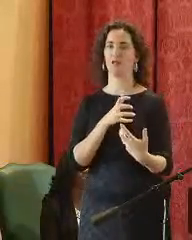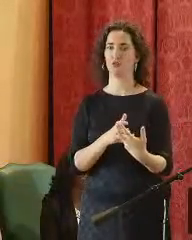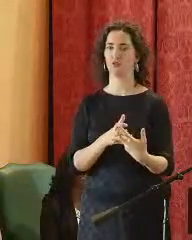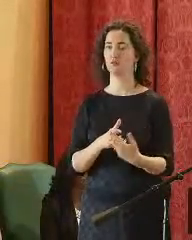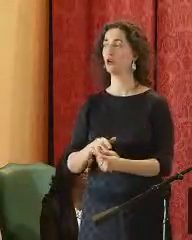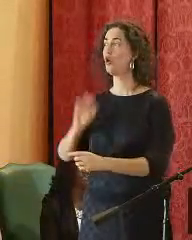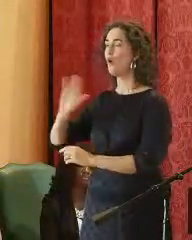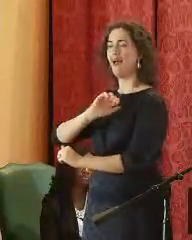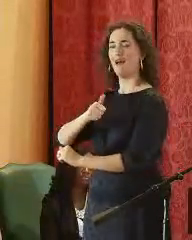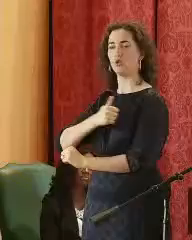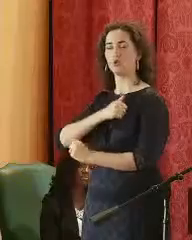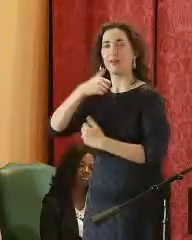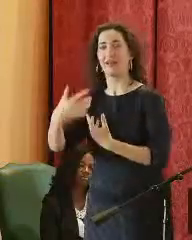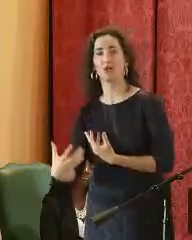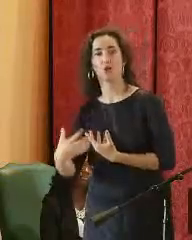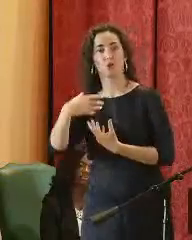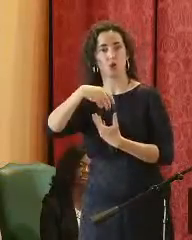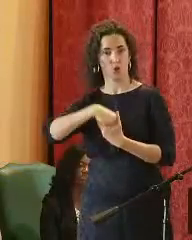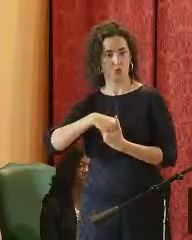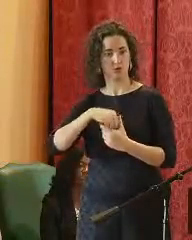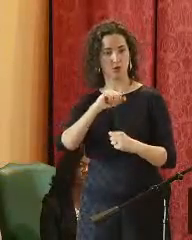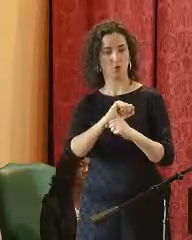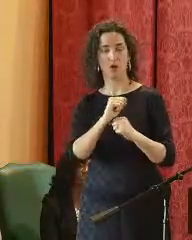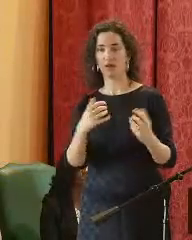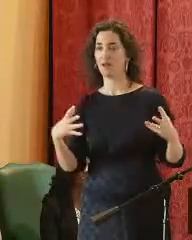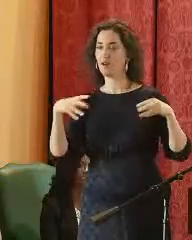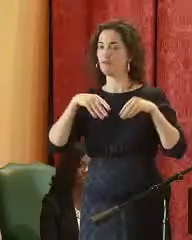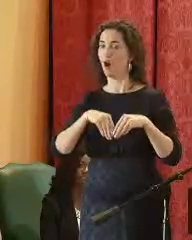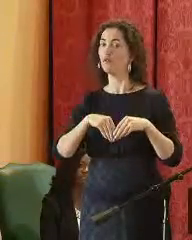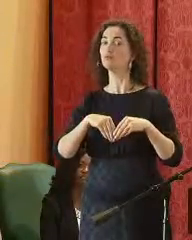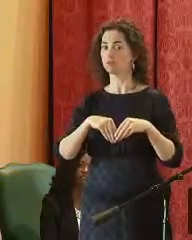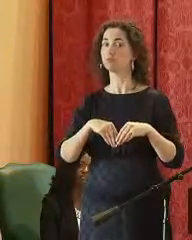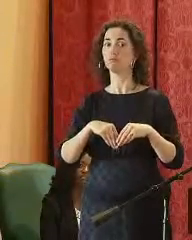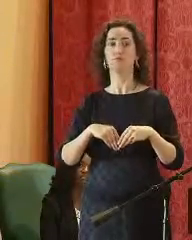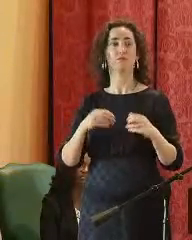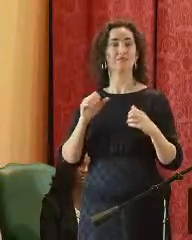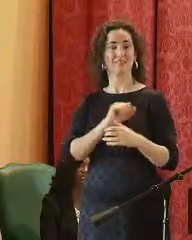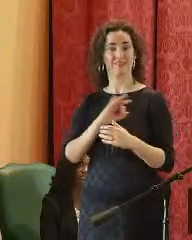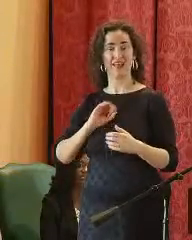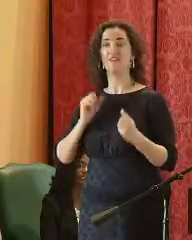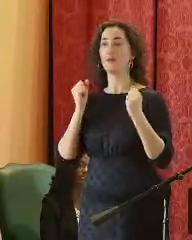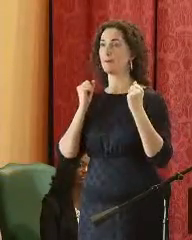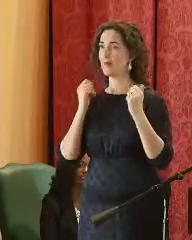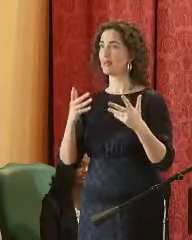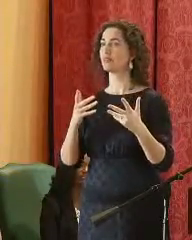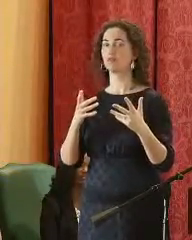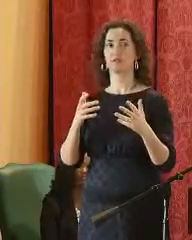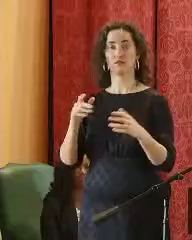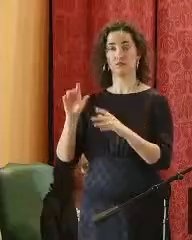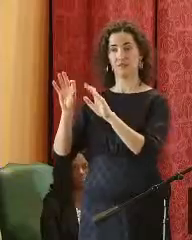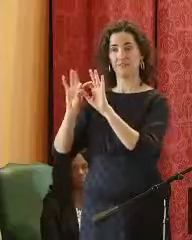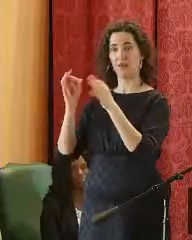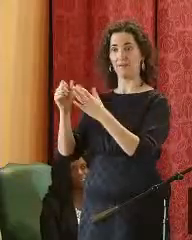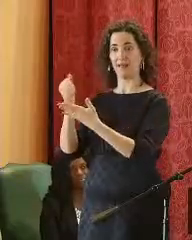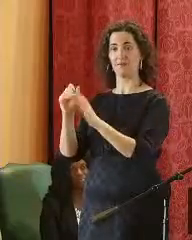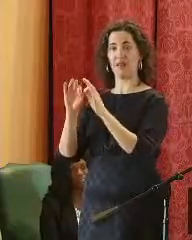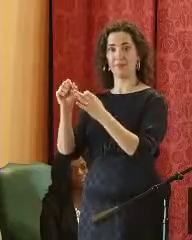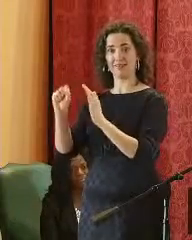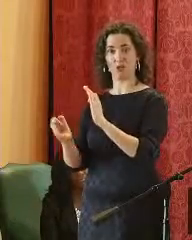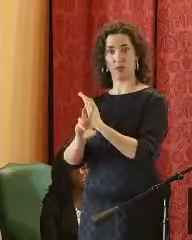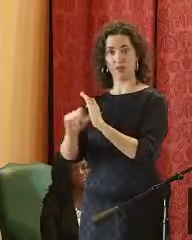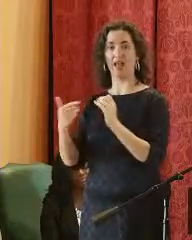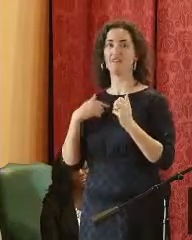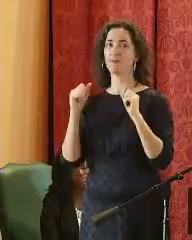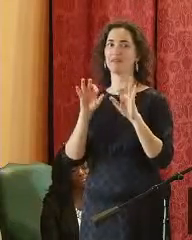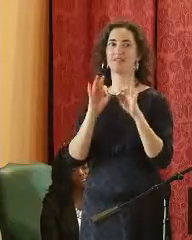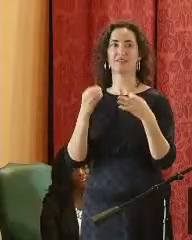attitude of inclusion and integration in work, there are a large number of staff with disabilities at Families Helping Families of Southwest Louisiana.